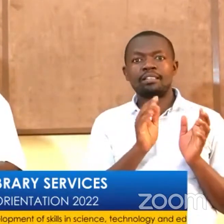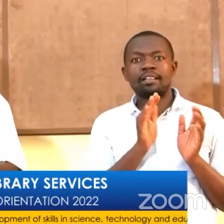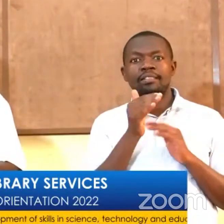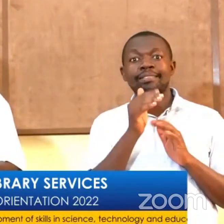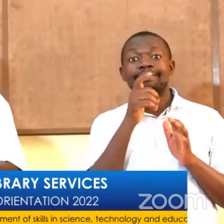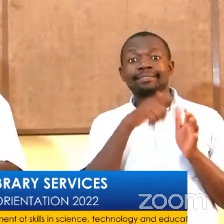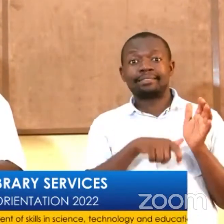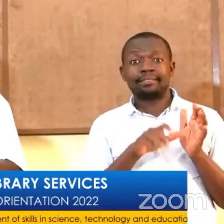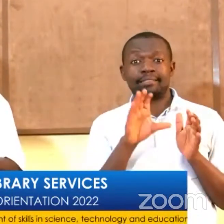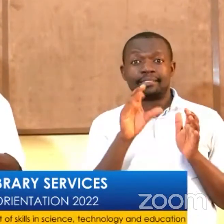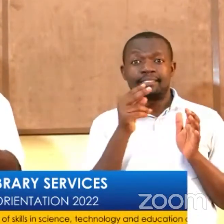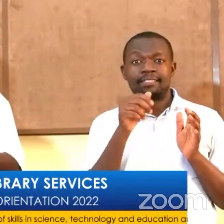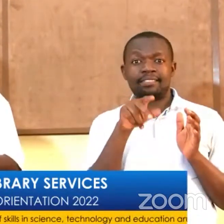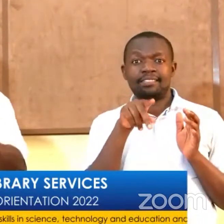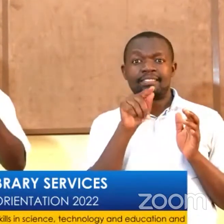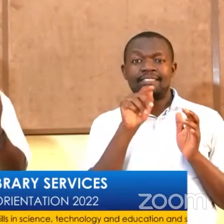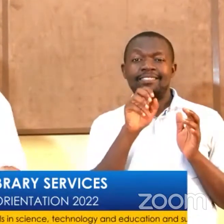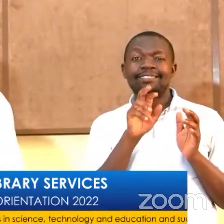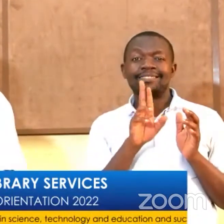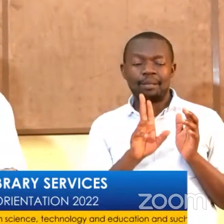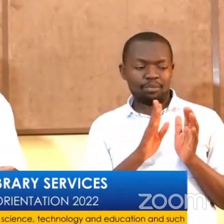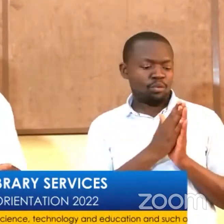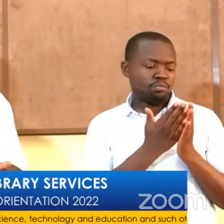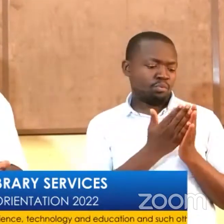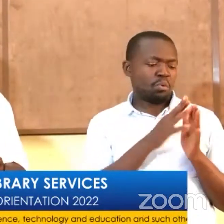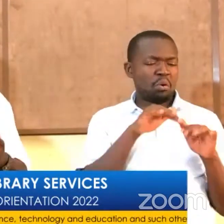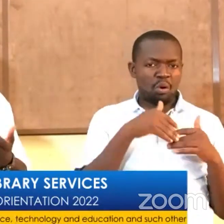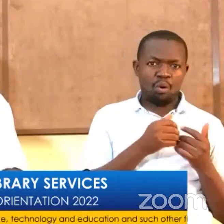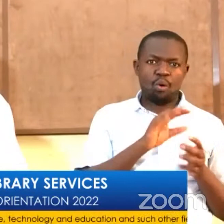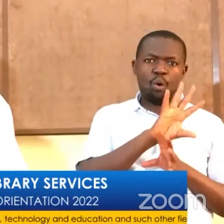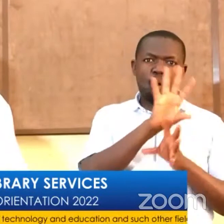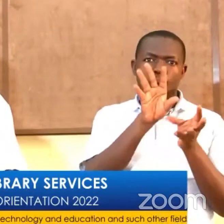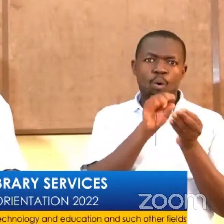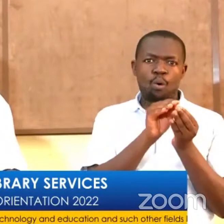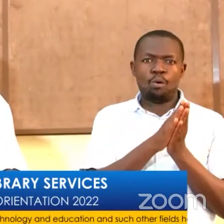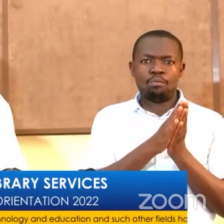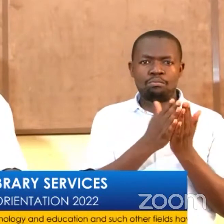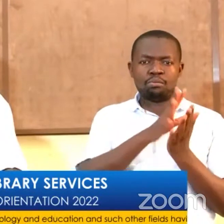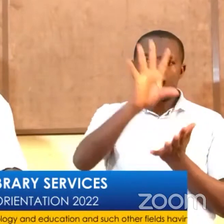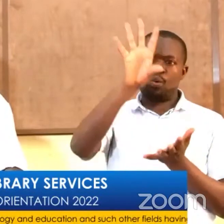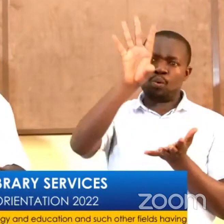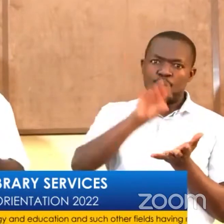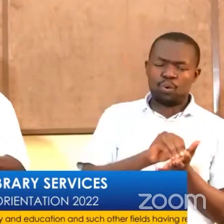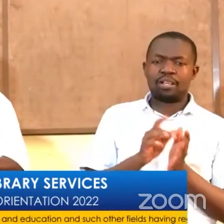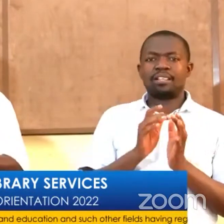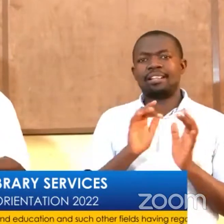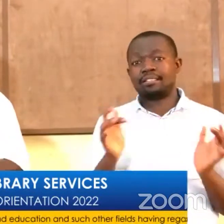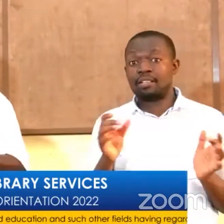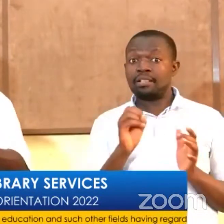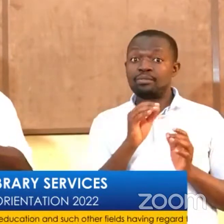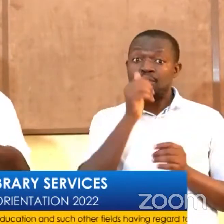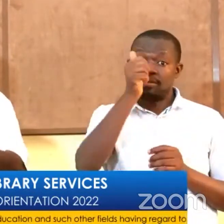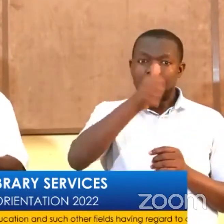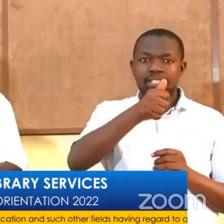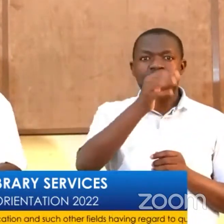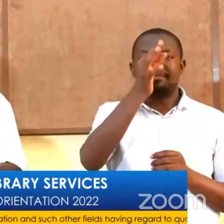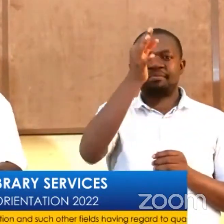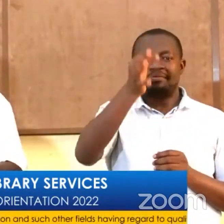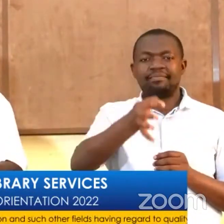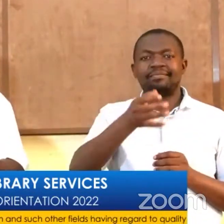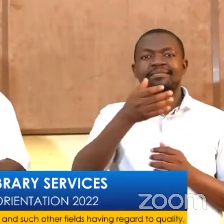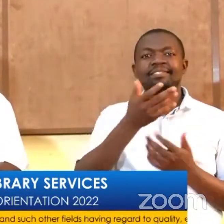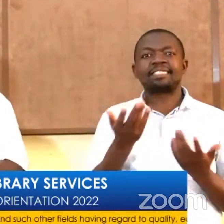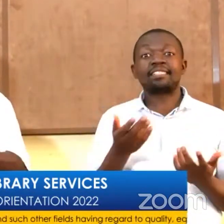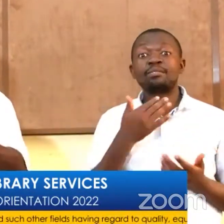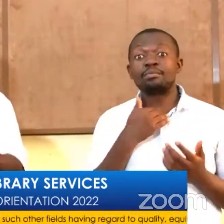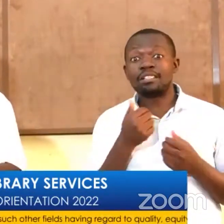book. You can access the whole book in electronic form. So the choice is yours. What do you want?